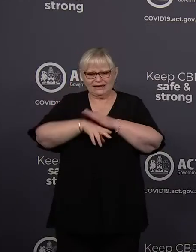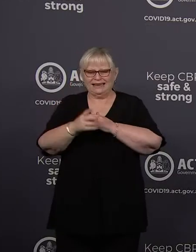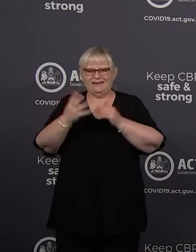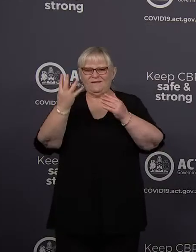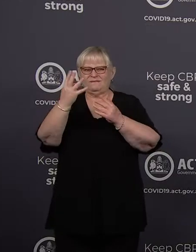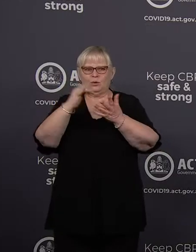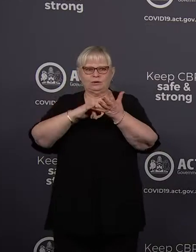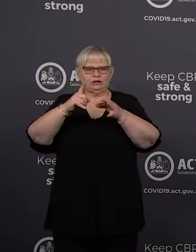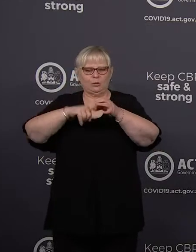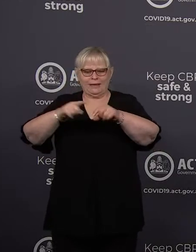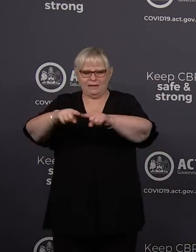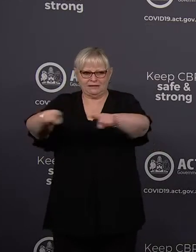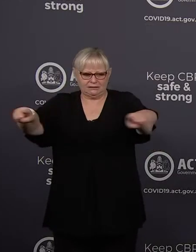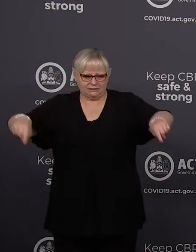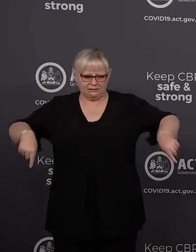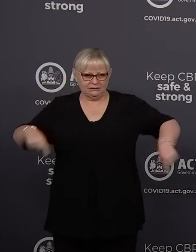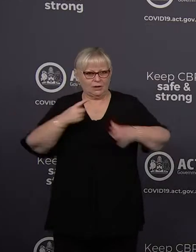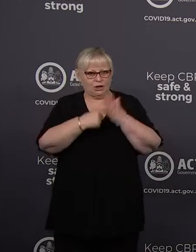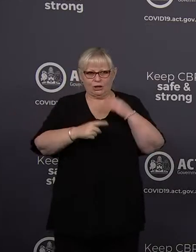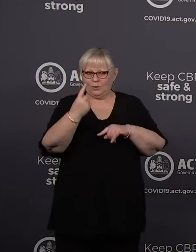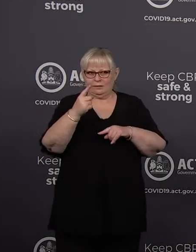metres on construction sites.